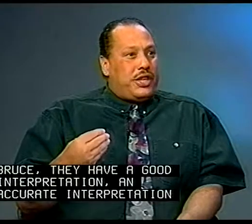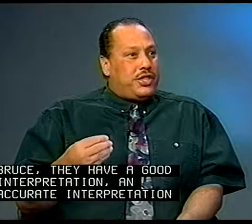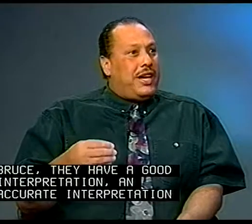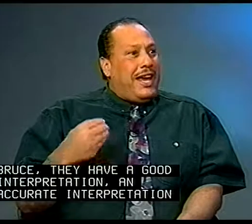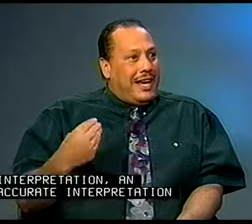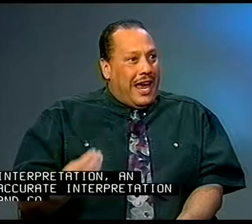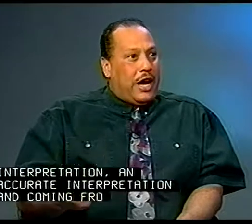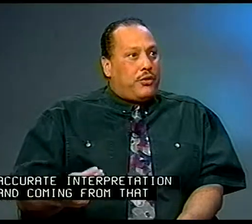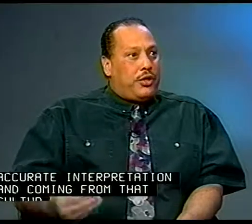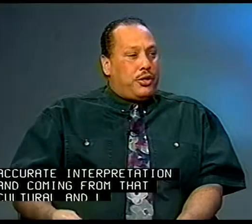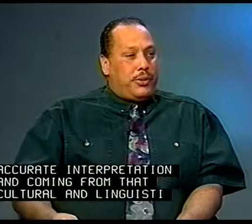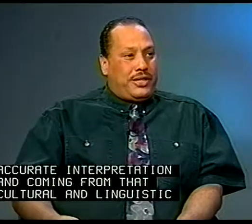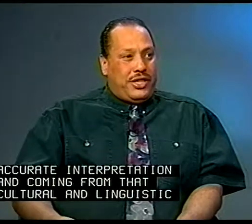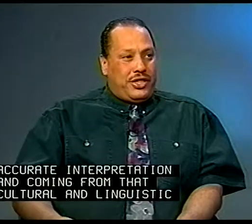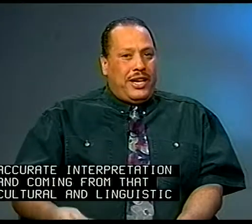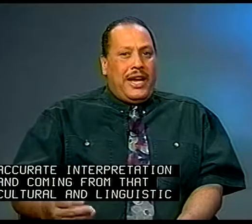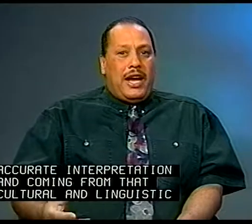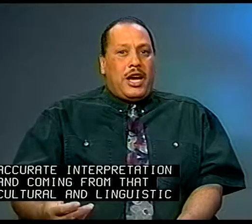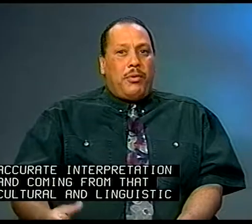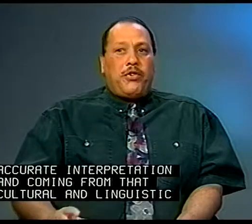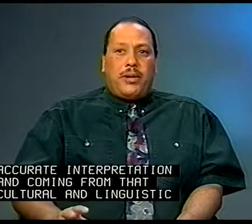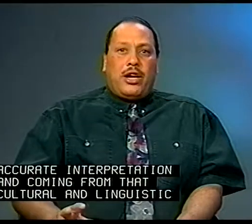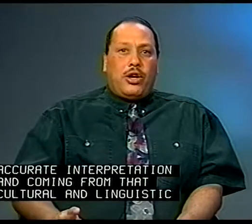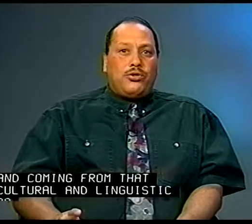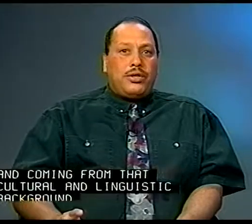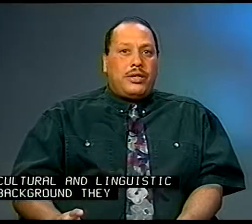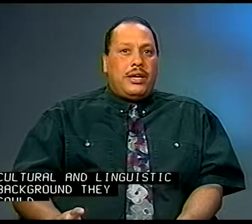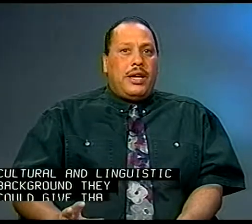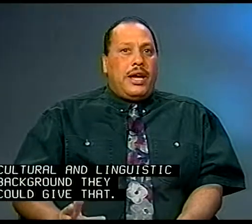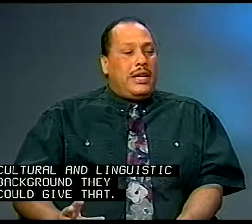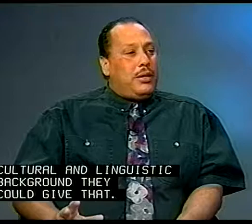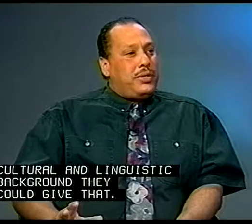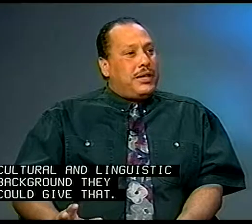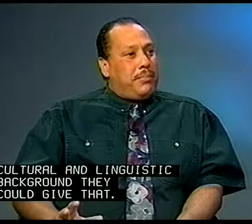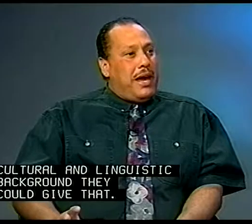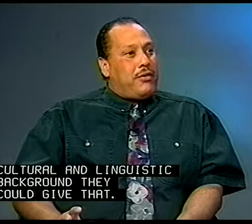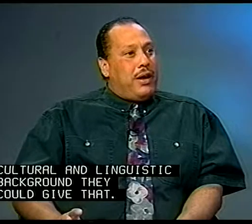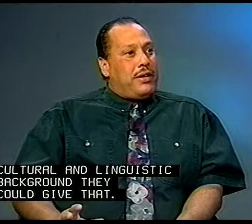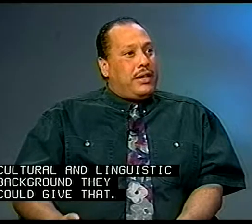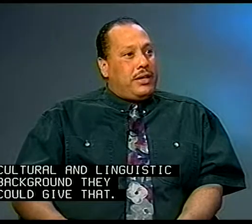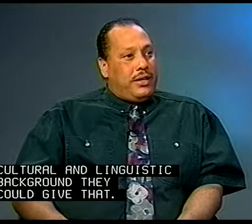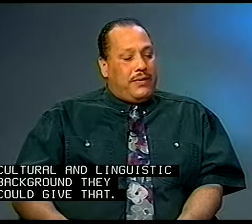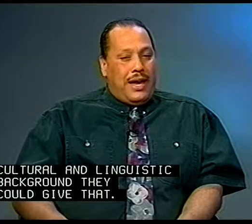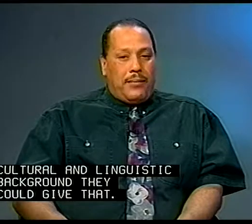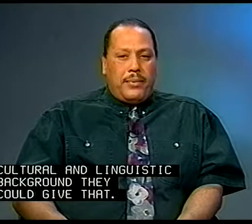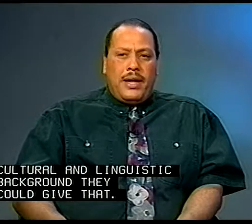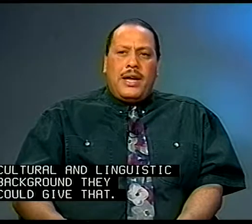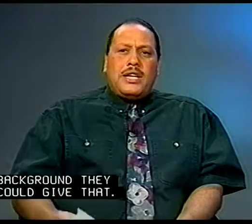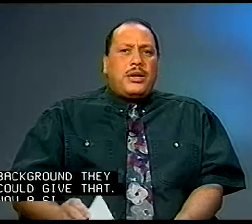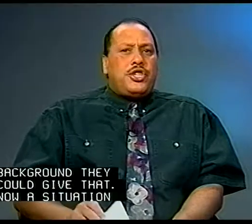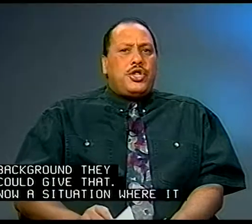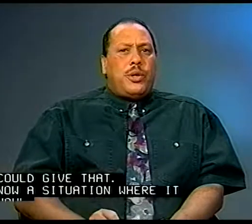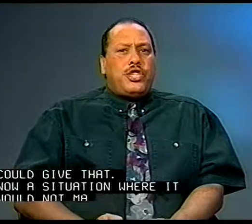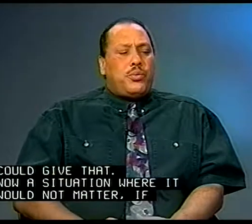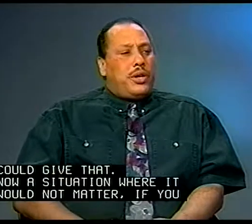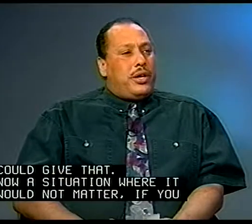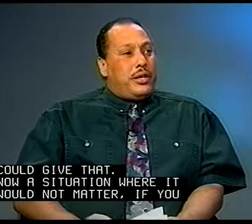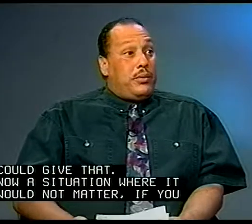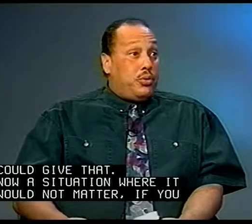interpretation, an accurate interpretation, and coming from that culturally and linguistic background, they could give that. Now, a situation where it would